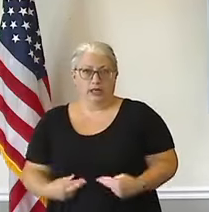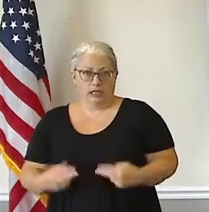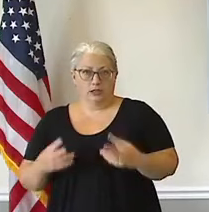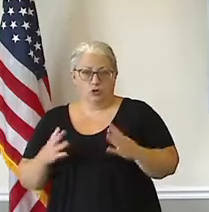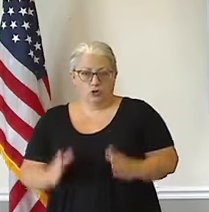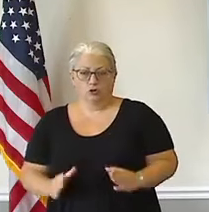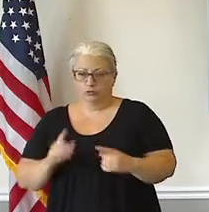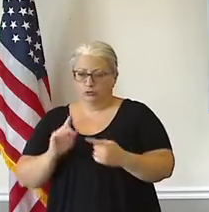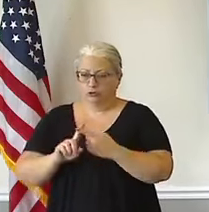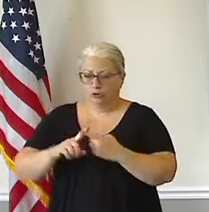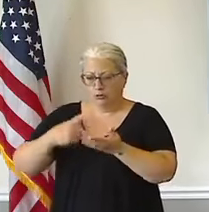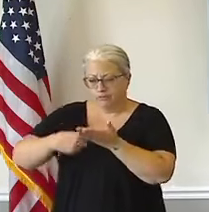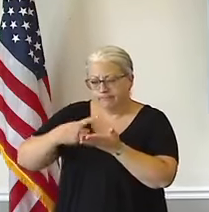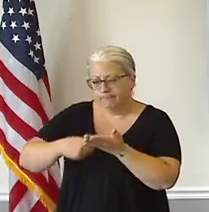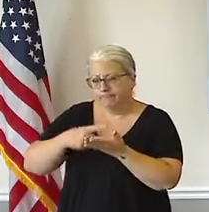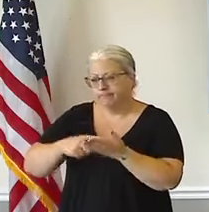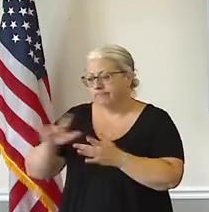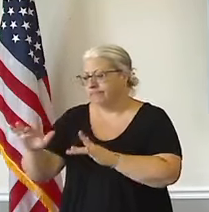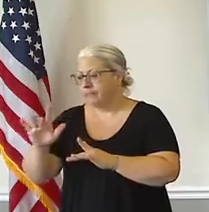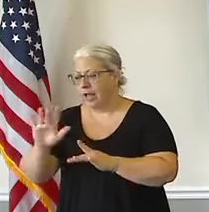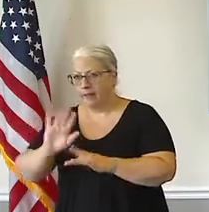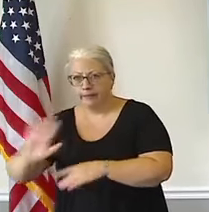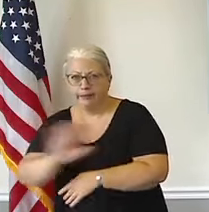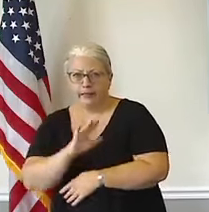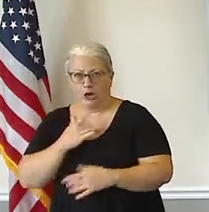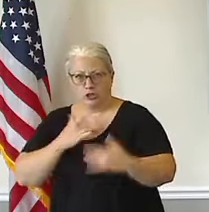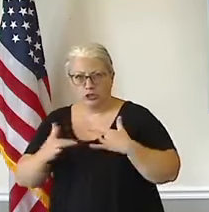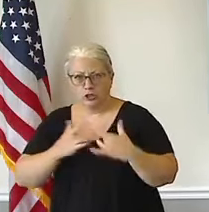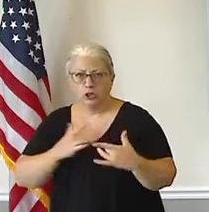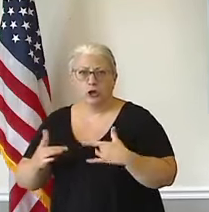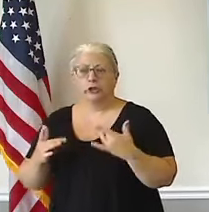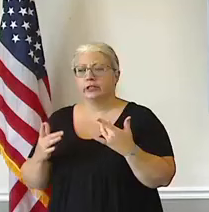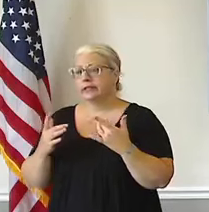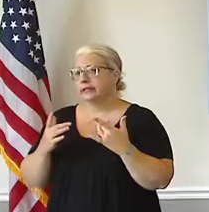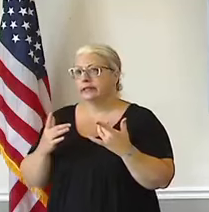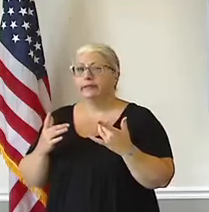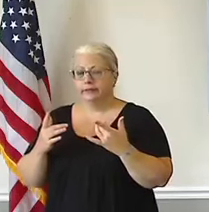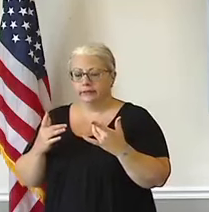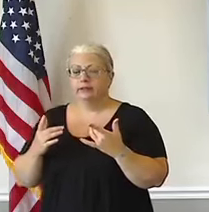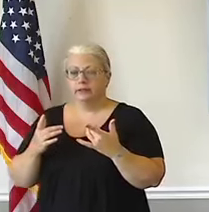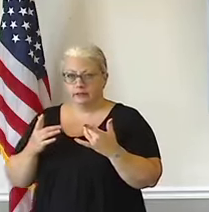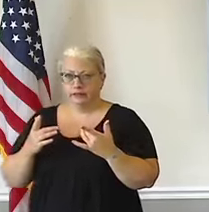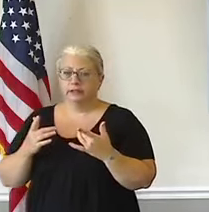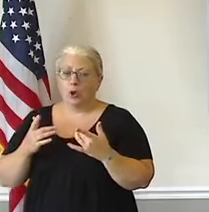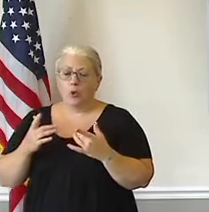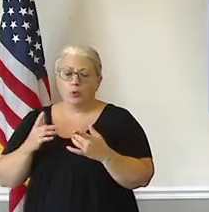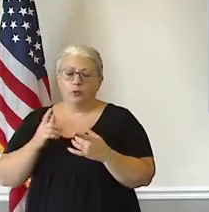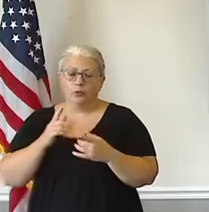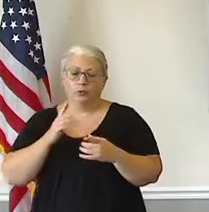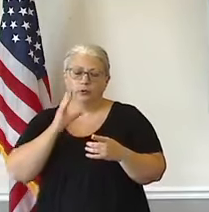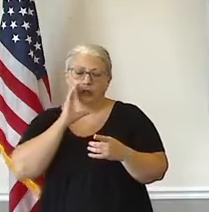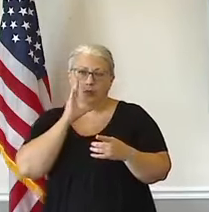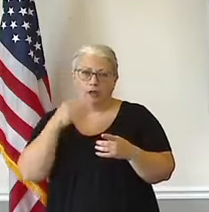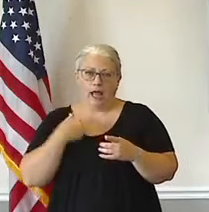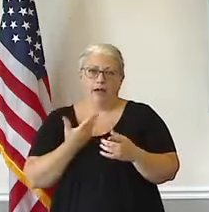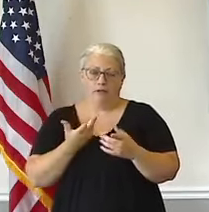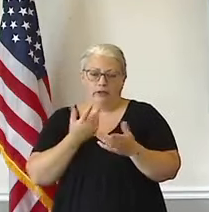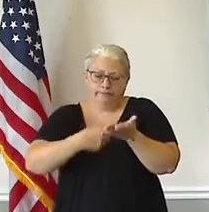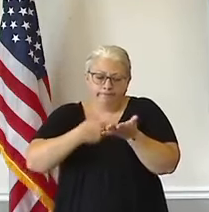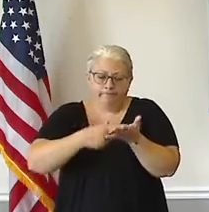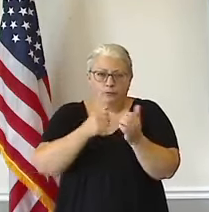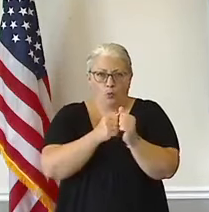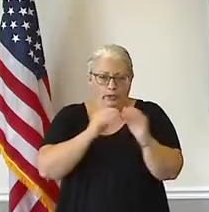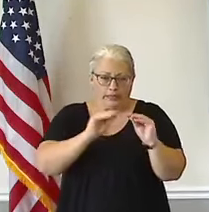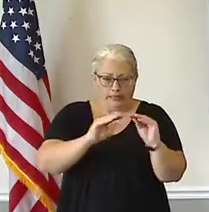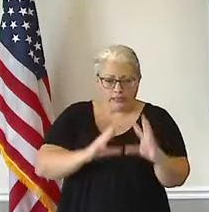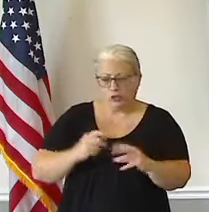interests. And that's any resident of the school district, and a session with their staff and their teachers to go through what their plan